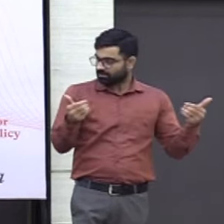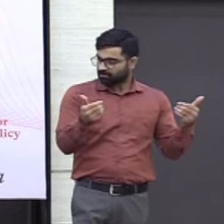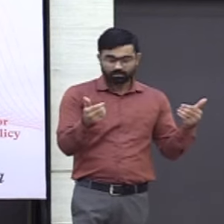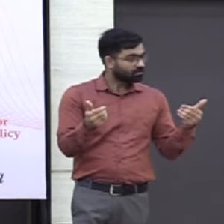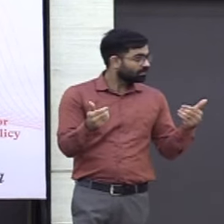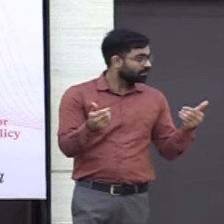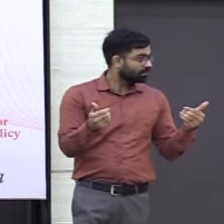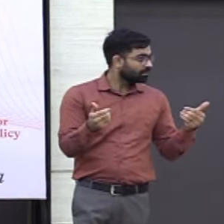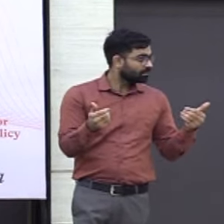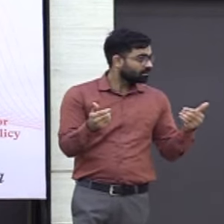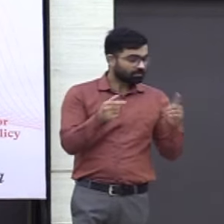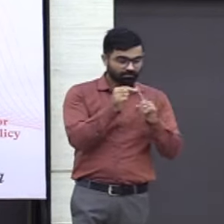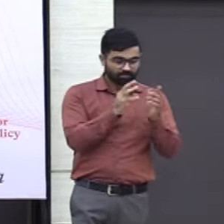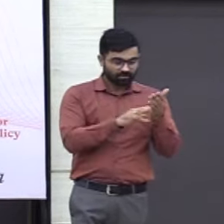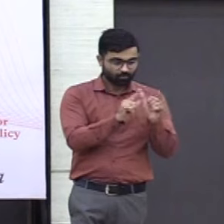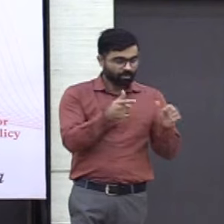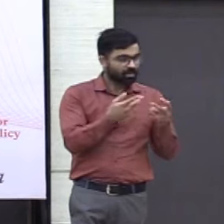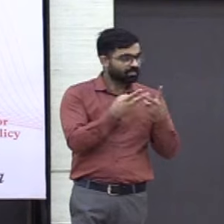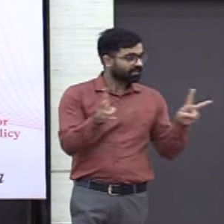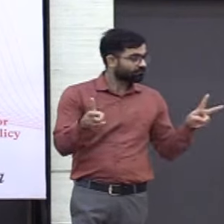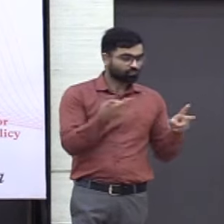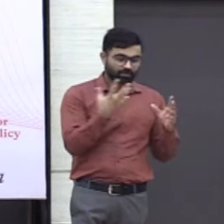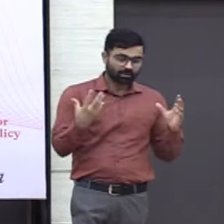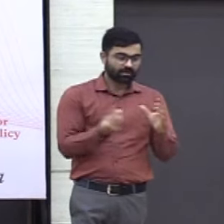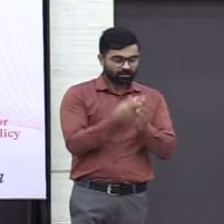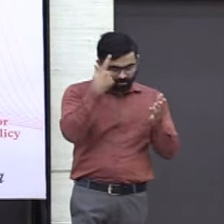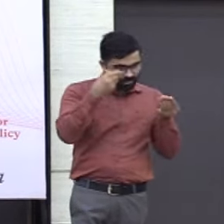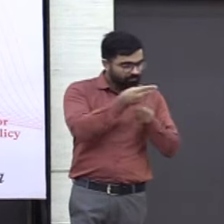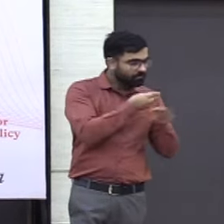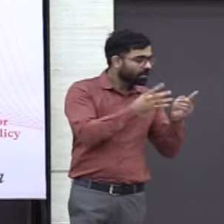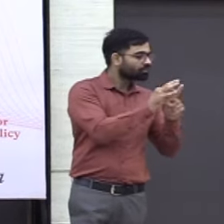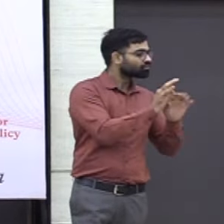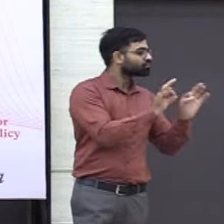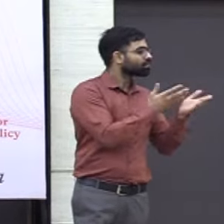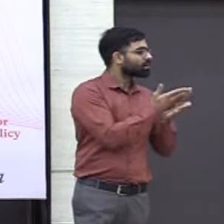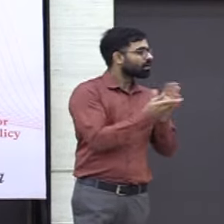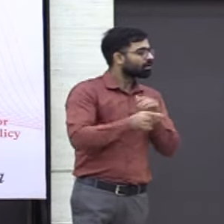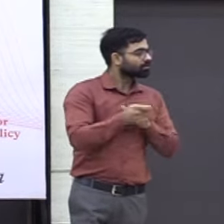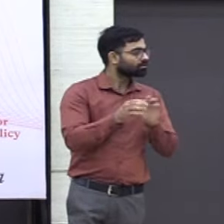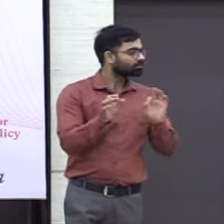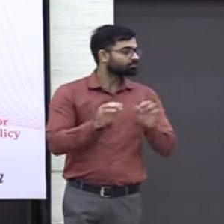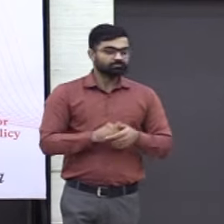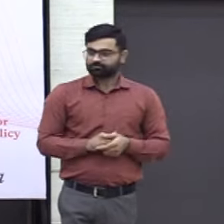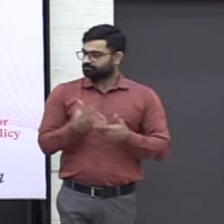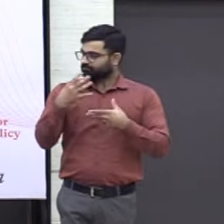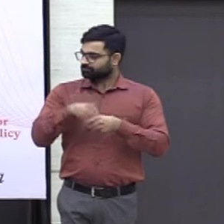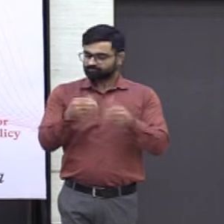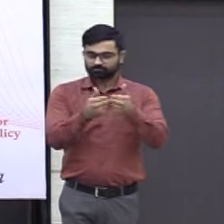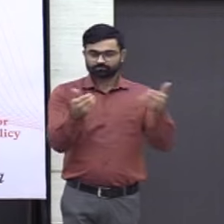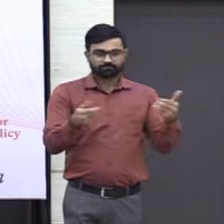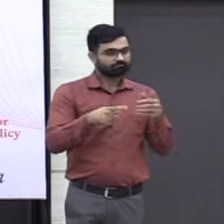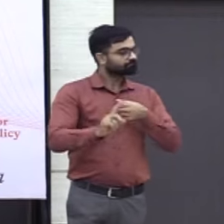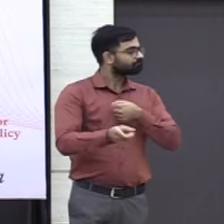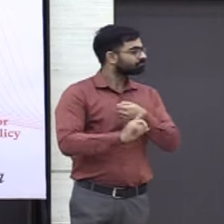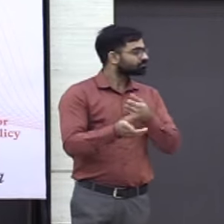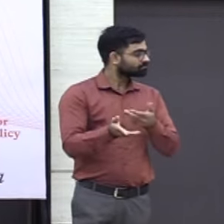beta. PMLA is a separate offense altogether. It's money laundering, nothing to do with ordinary crimes. So there'll be separate punishment for